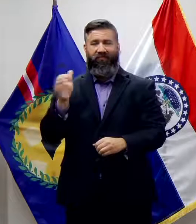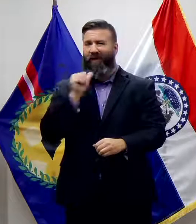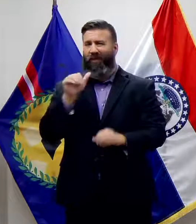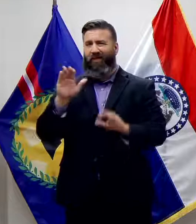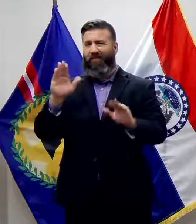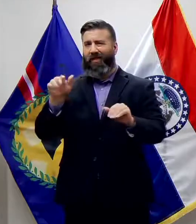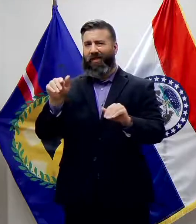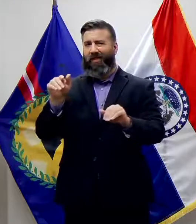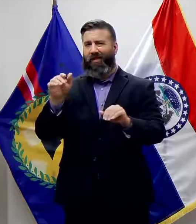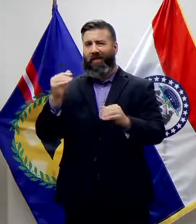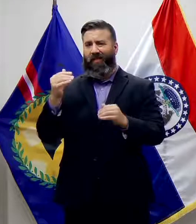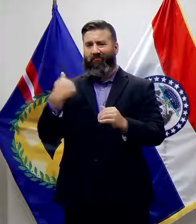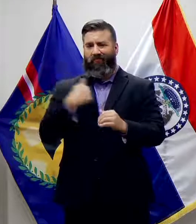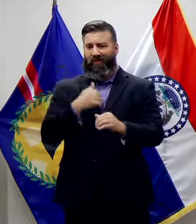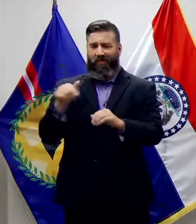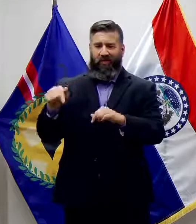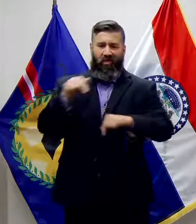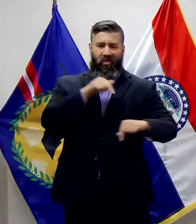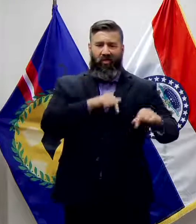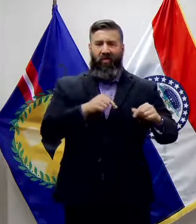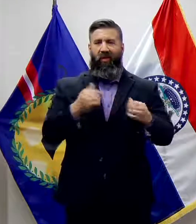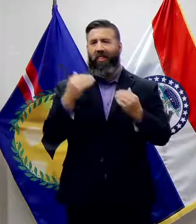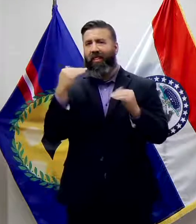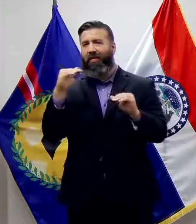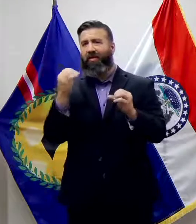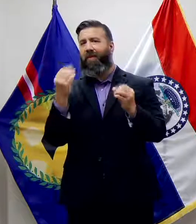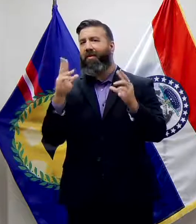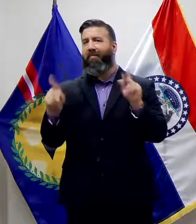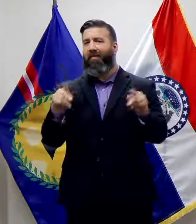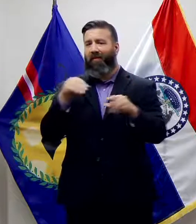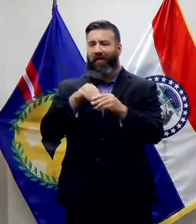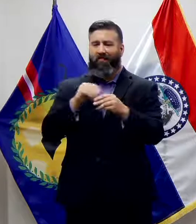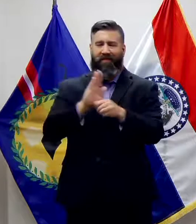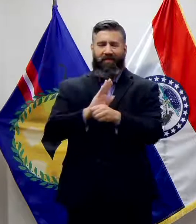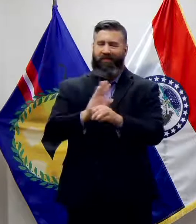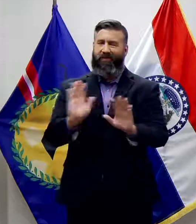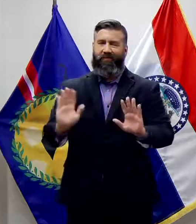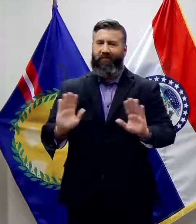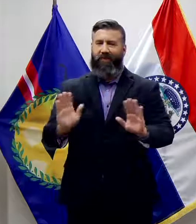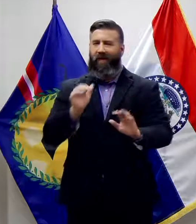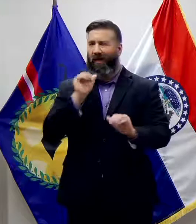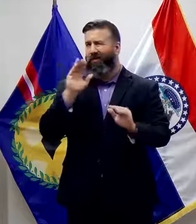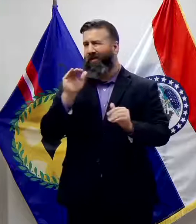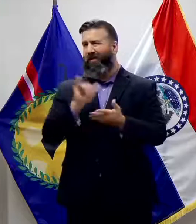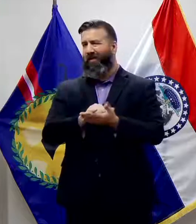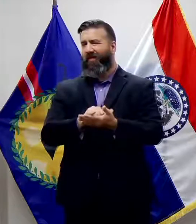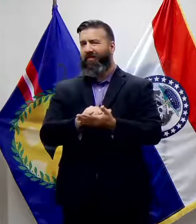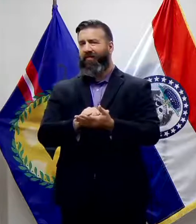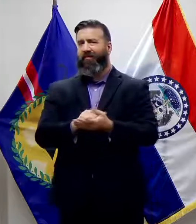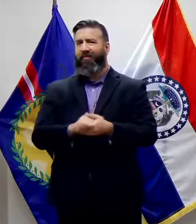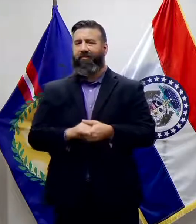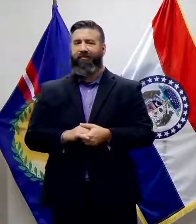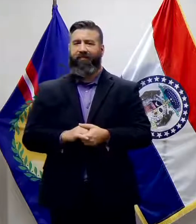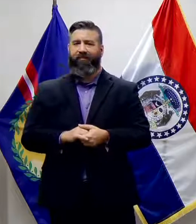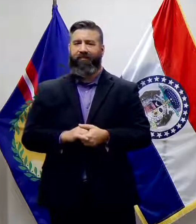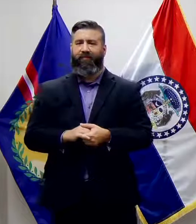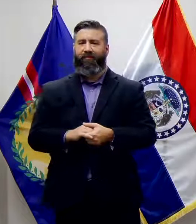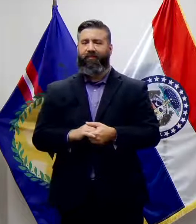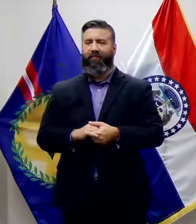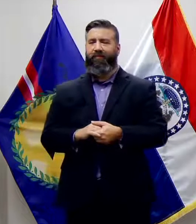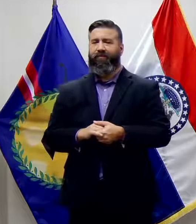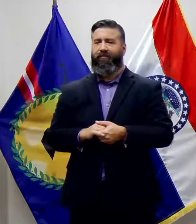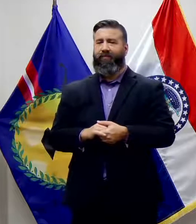to restrictions on capacities or any of those things we saw across the country and in the St. Louis